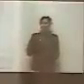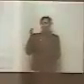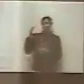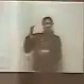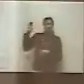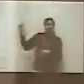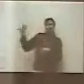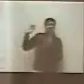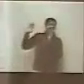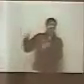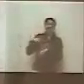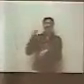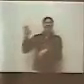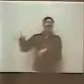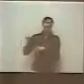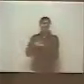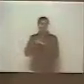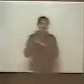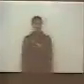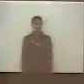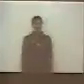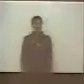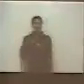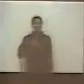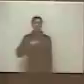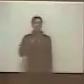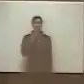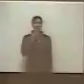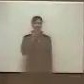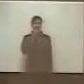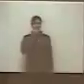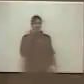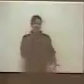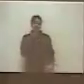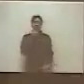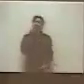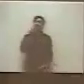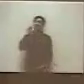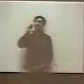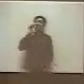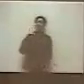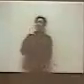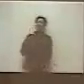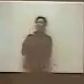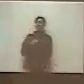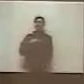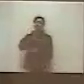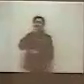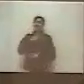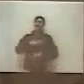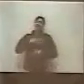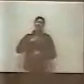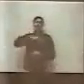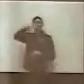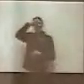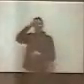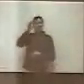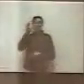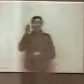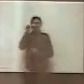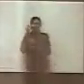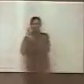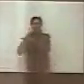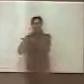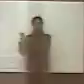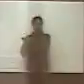in it. And so it seems to work quite well in this setting. And our colleagues at Cornell have the principals working on